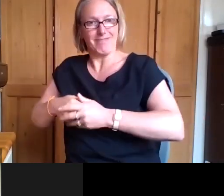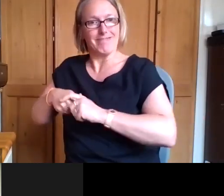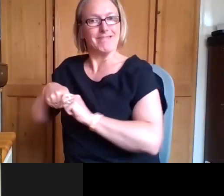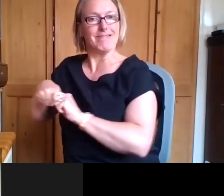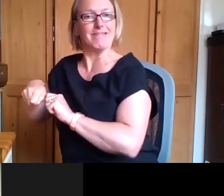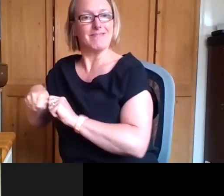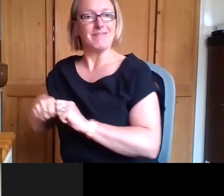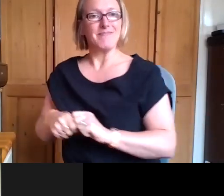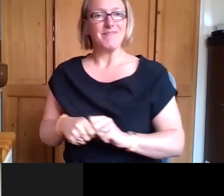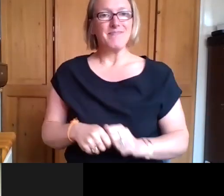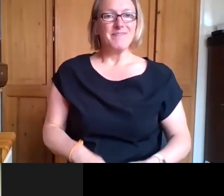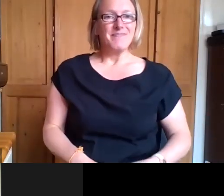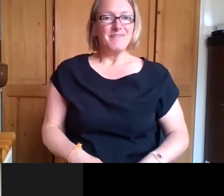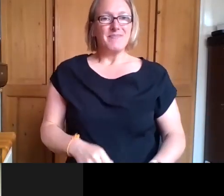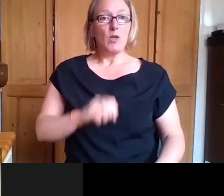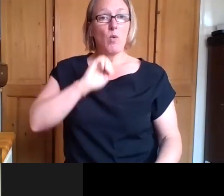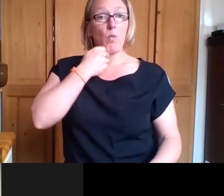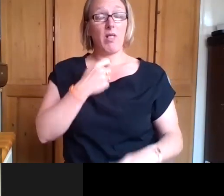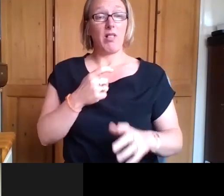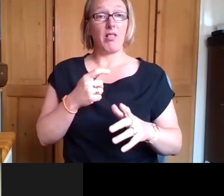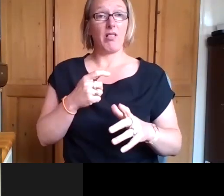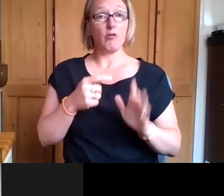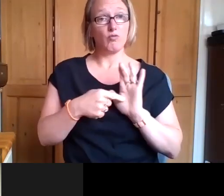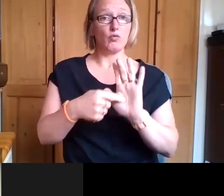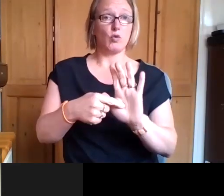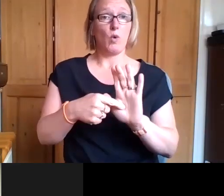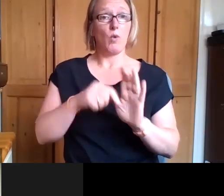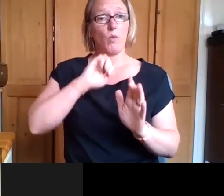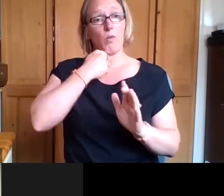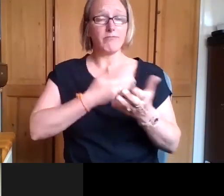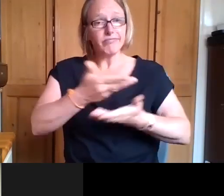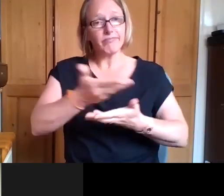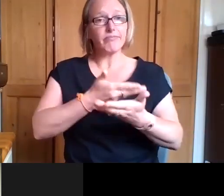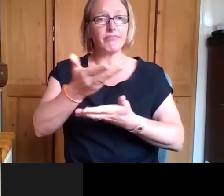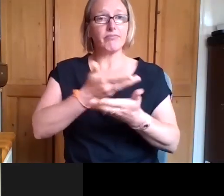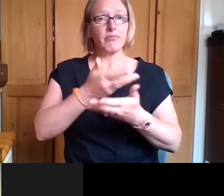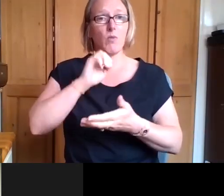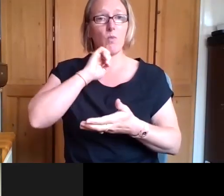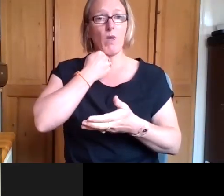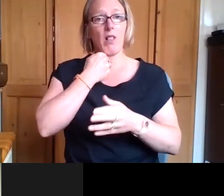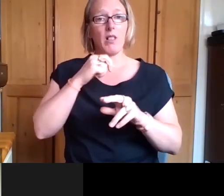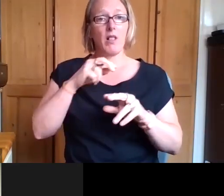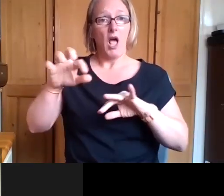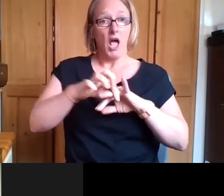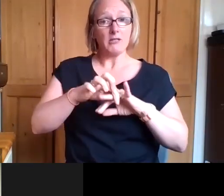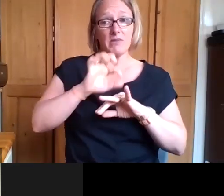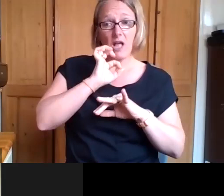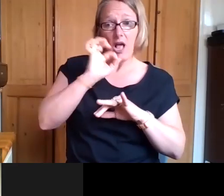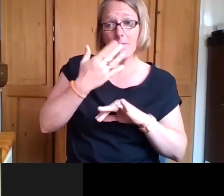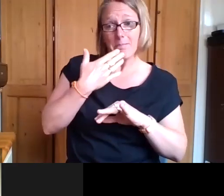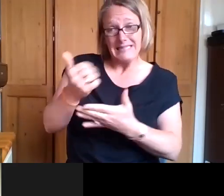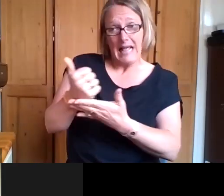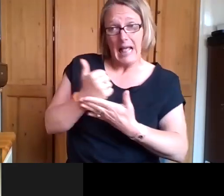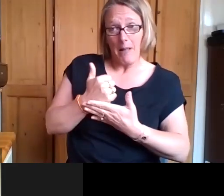So I will show you, it's going to be a bit more interactive than usual. So I will pass on the camera to my husband so that he can actually show you what